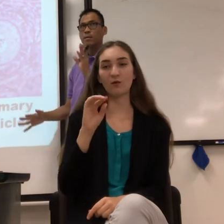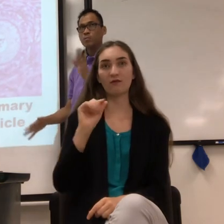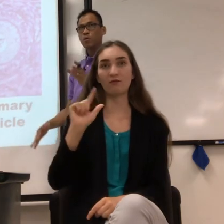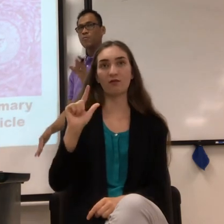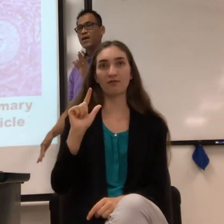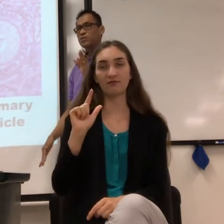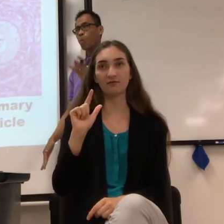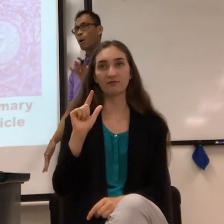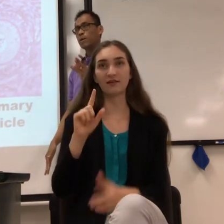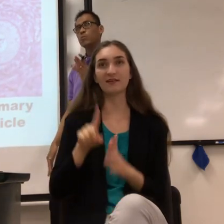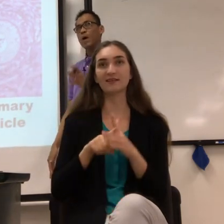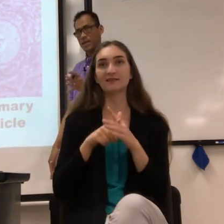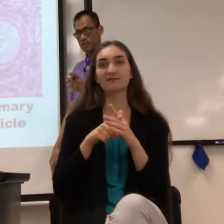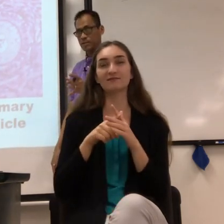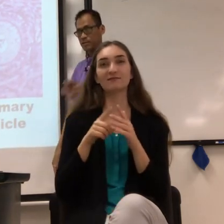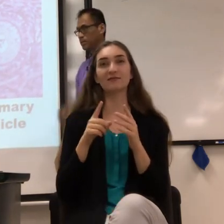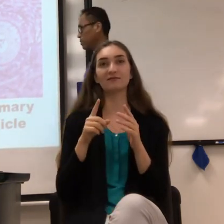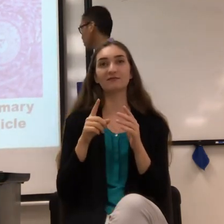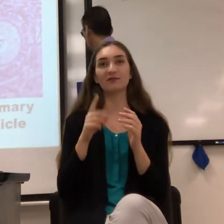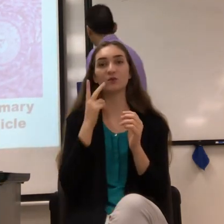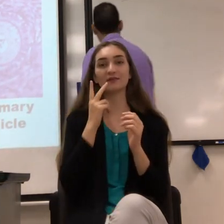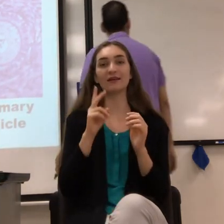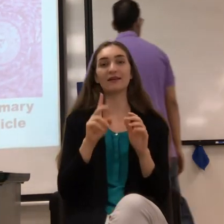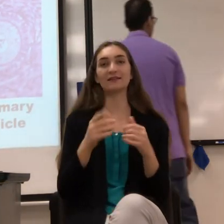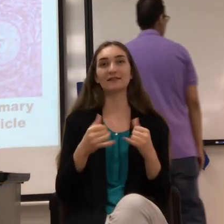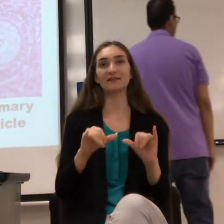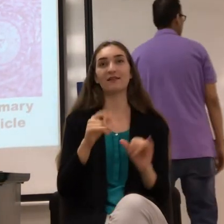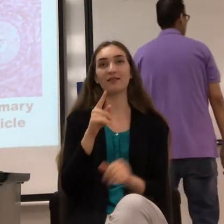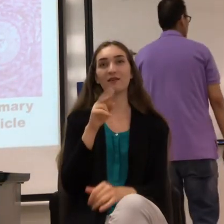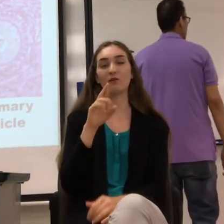in prophase one arrest.